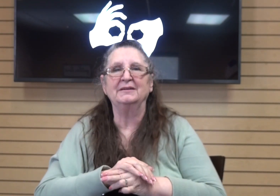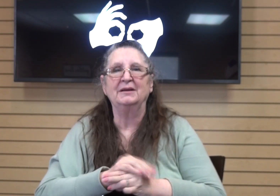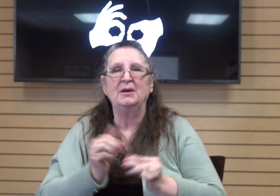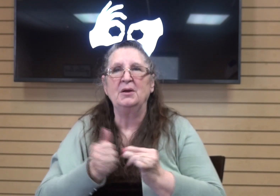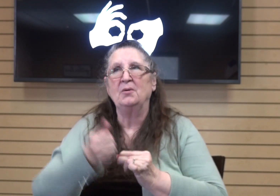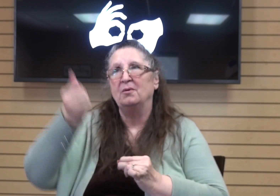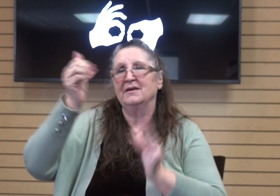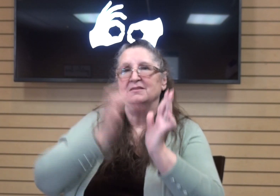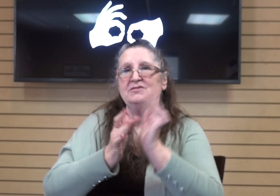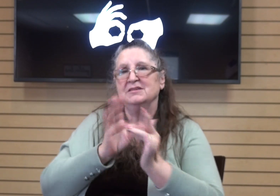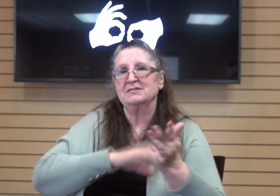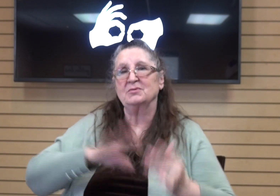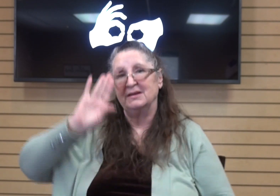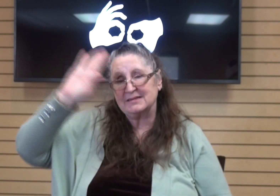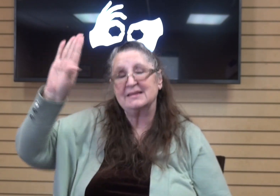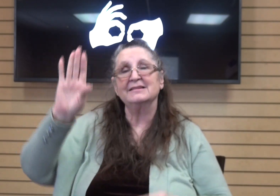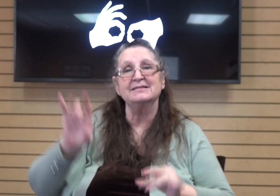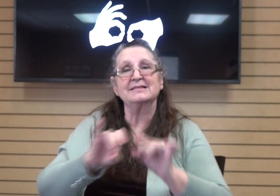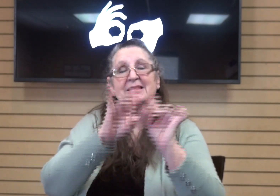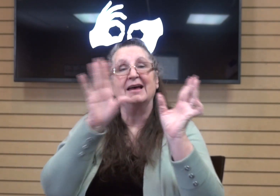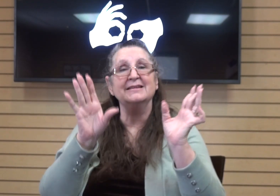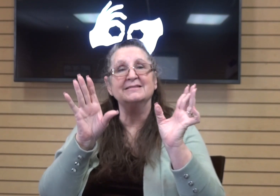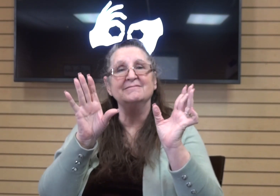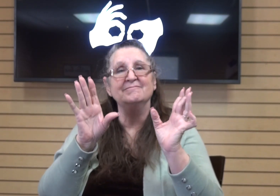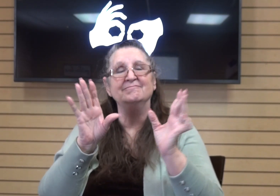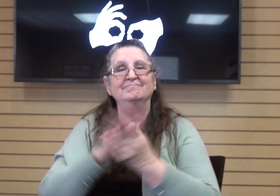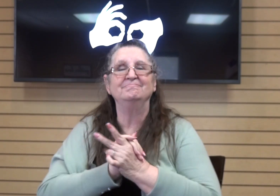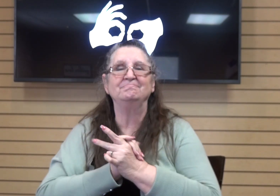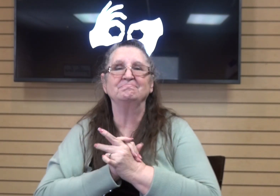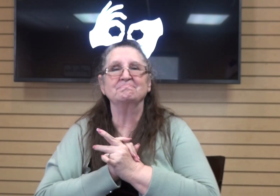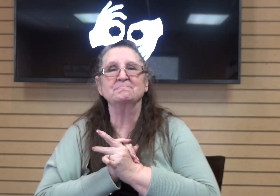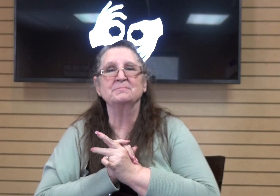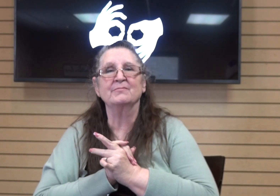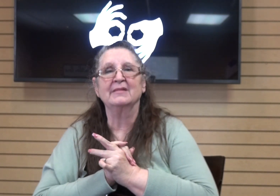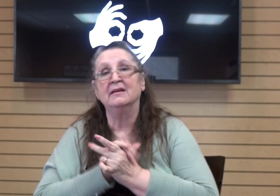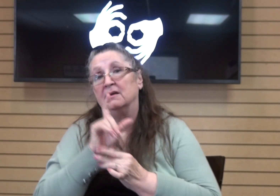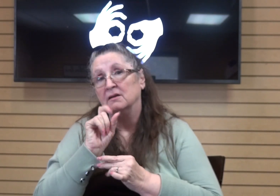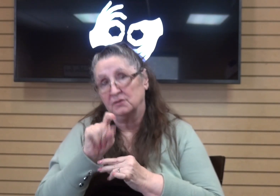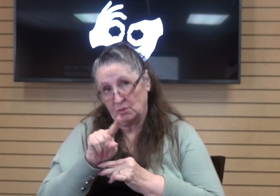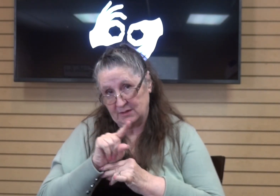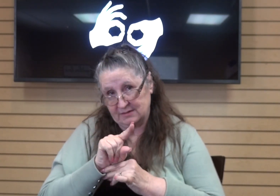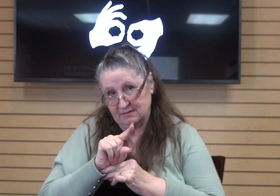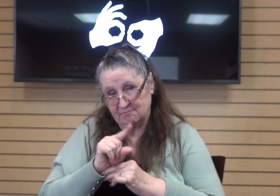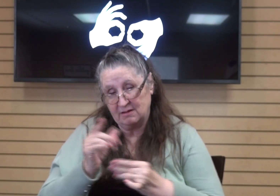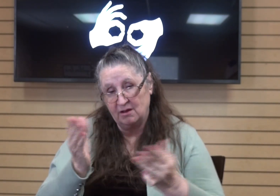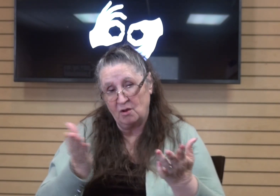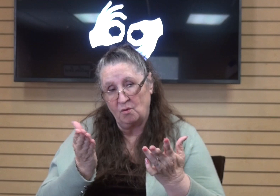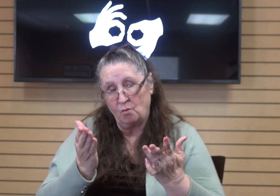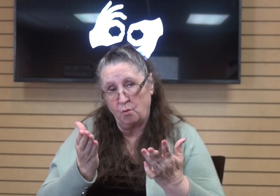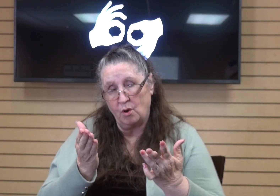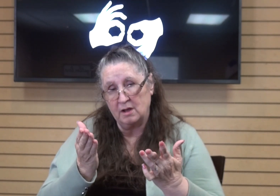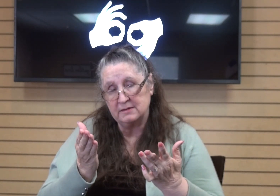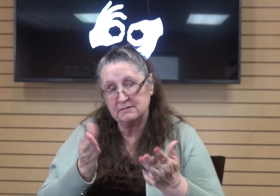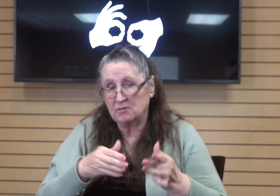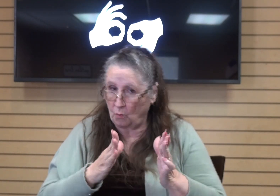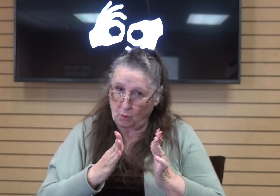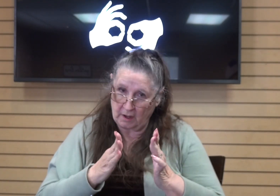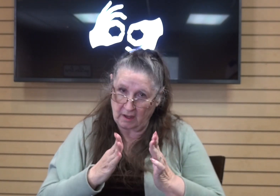Jesus Christ. And so, the question, what's something or some way that you can